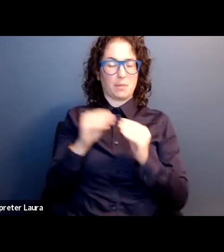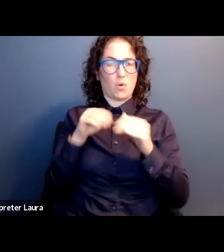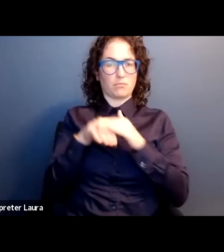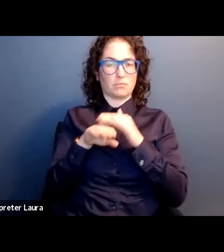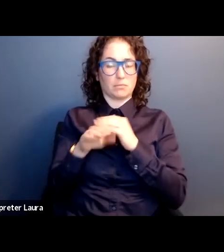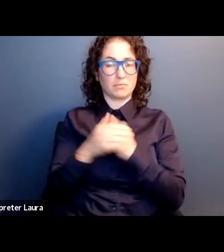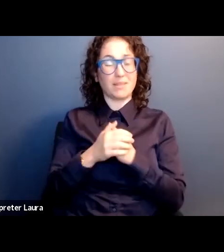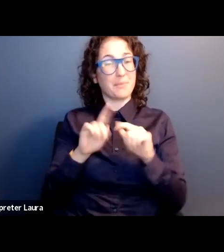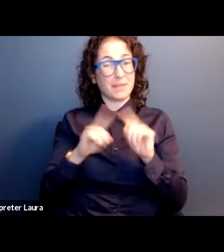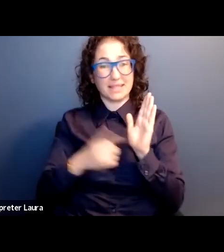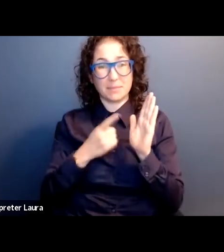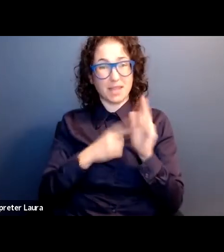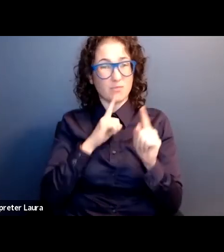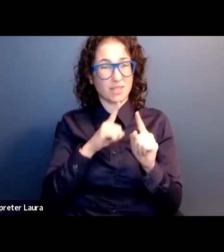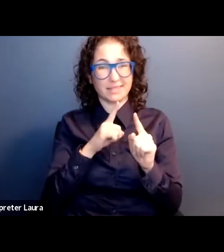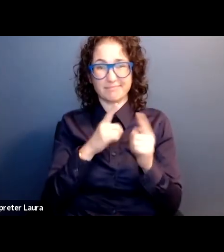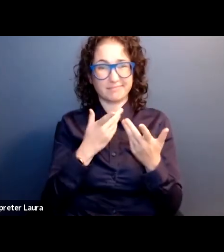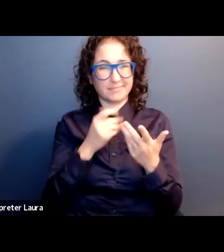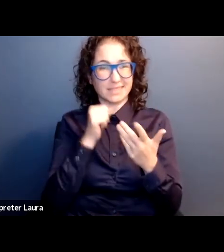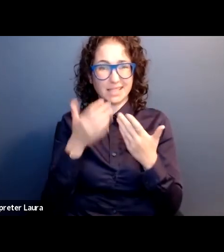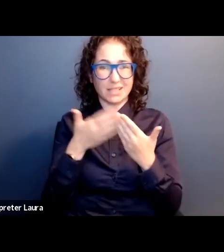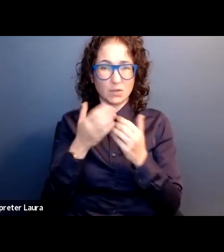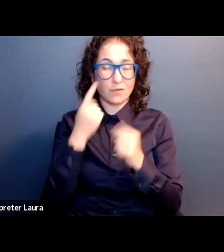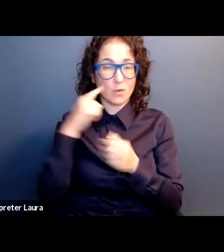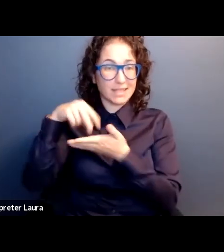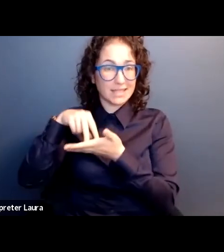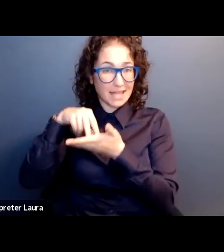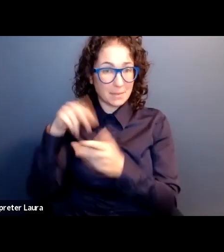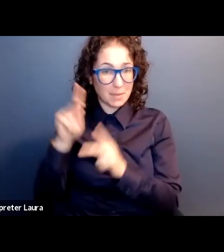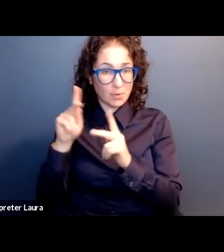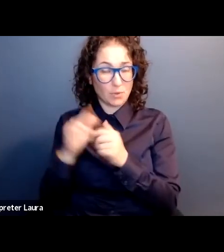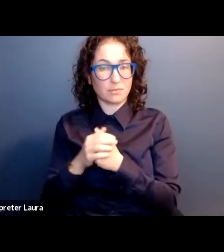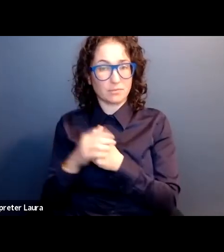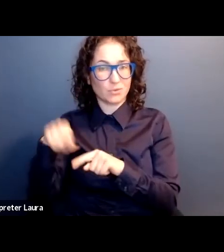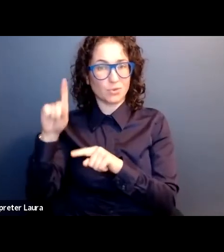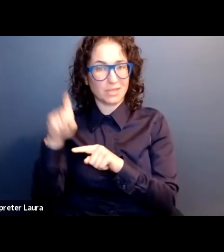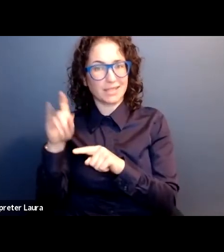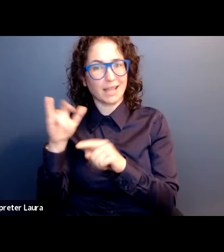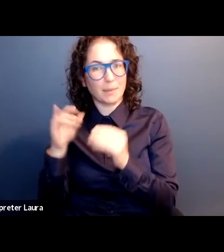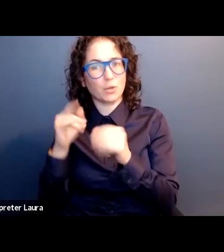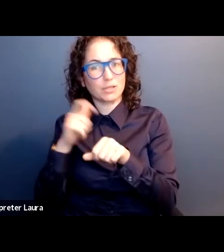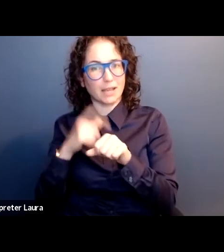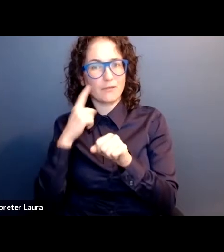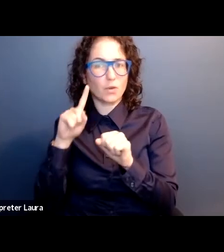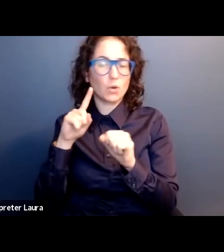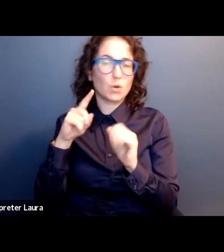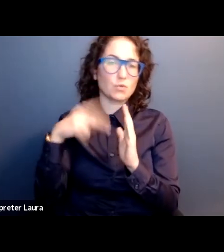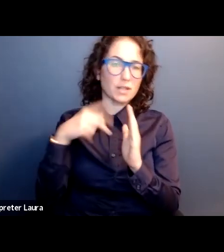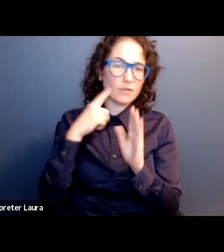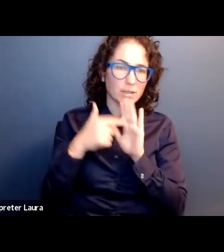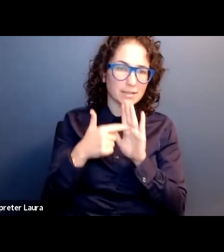sometimes it was not too convenient with the standing people who needs more time to read, for